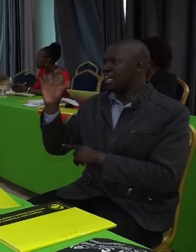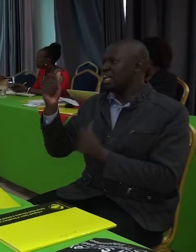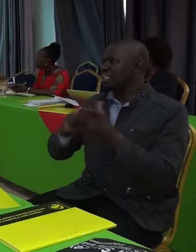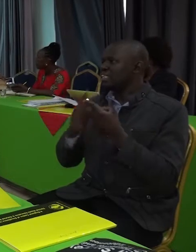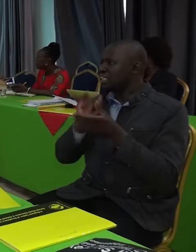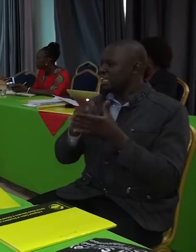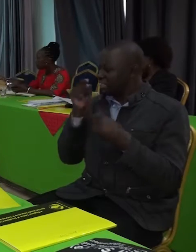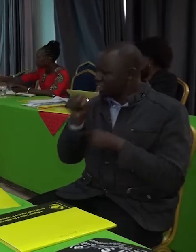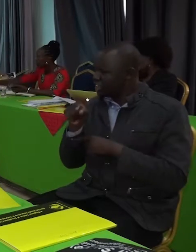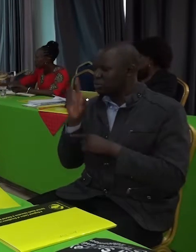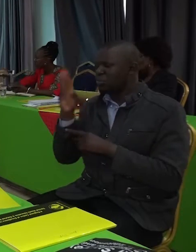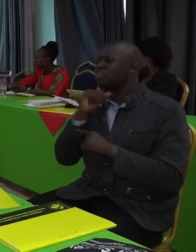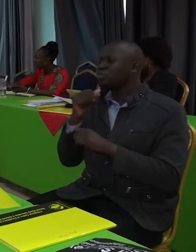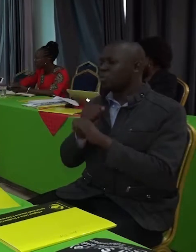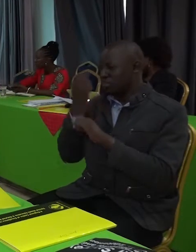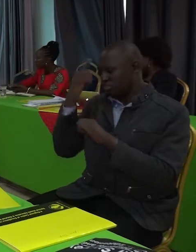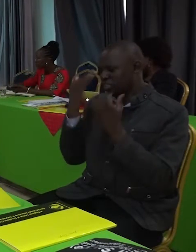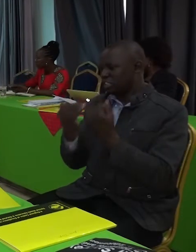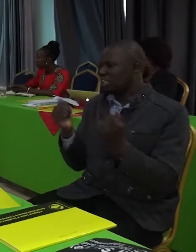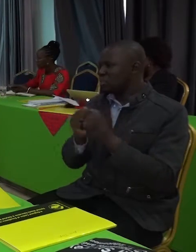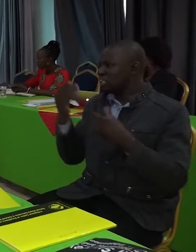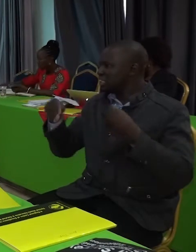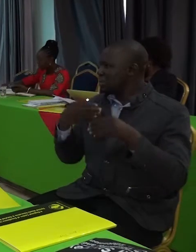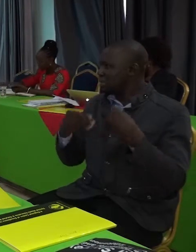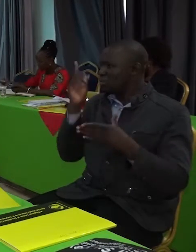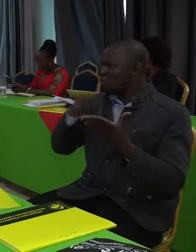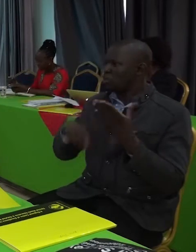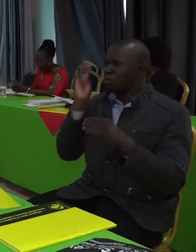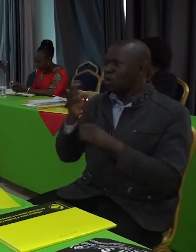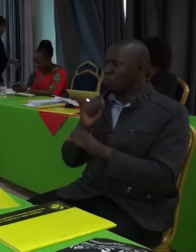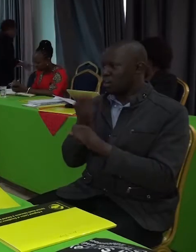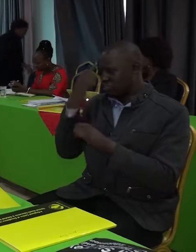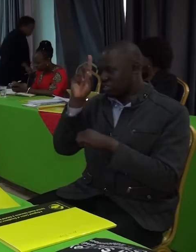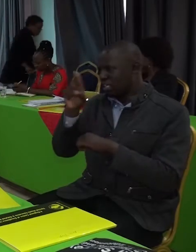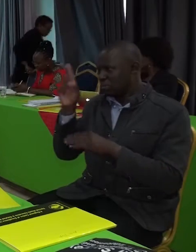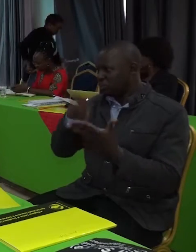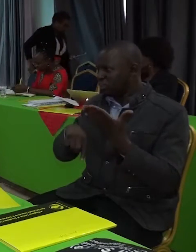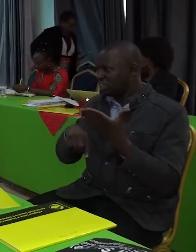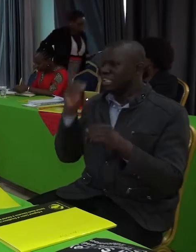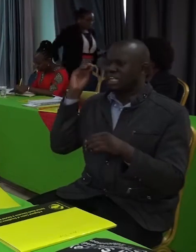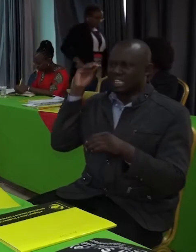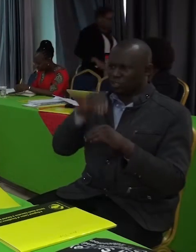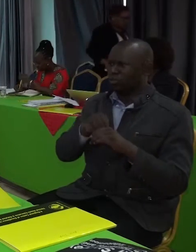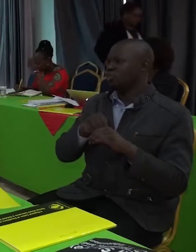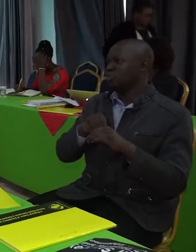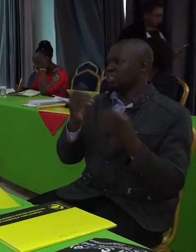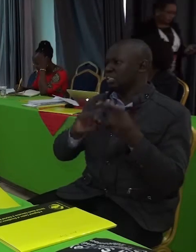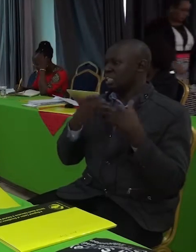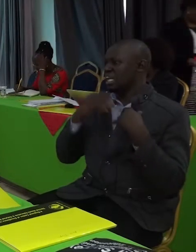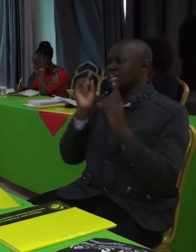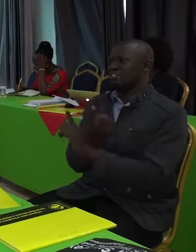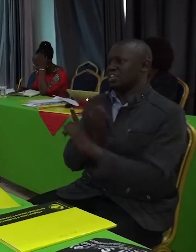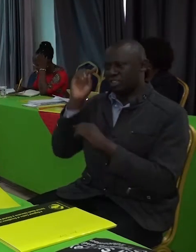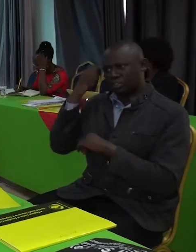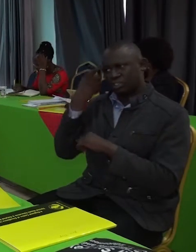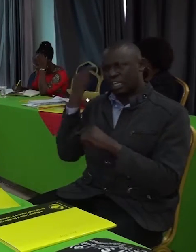with disabilities. What is going to work for them is inclusion. So then they had a different thought at this